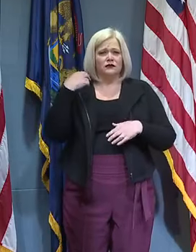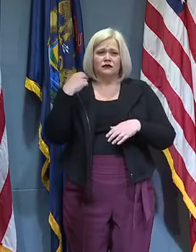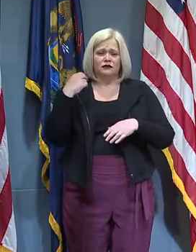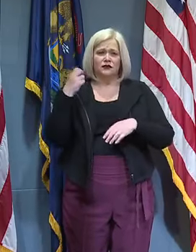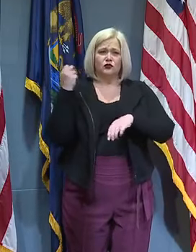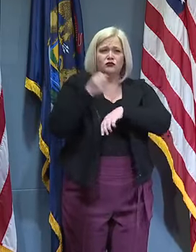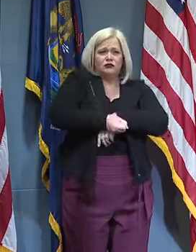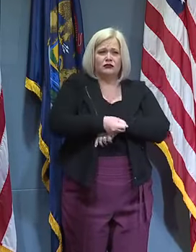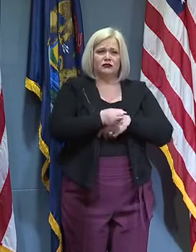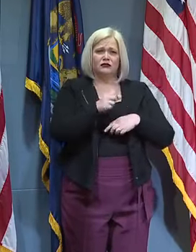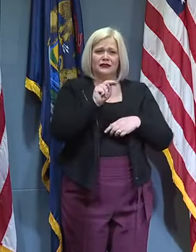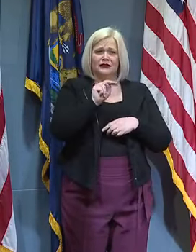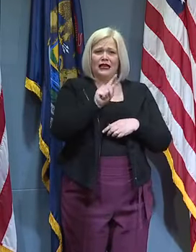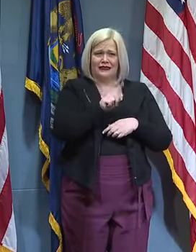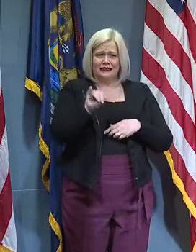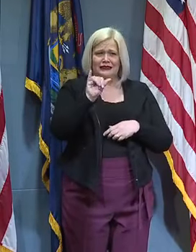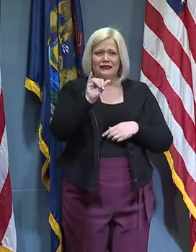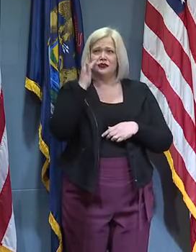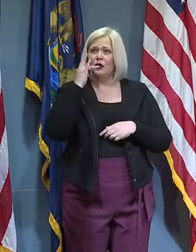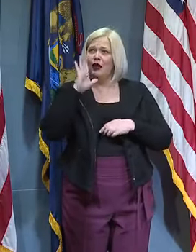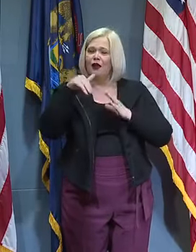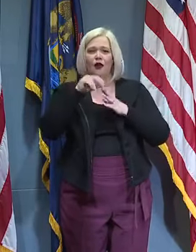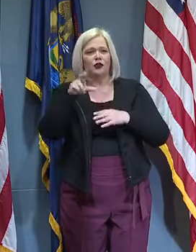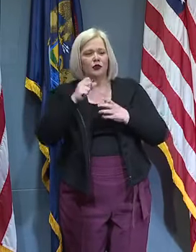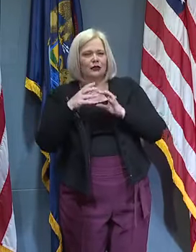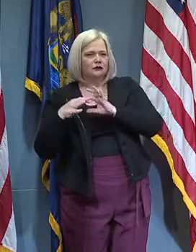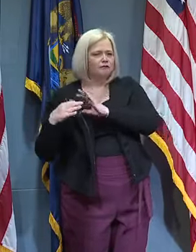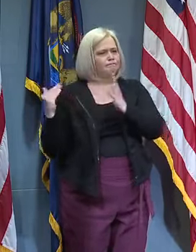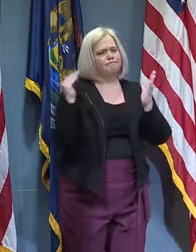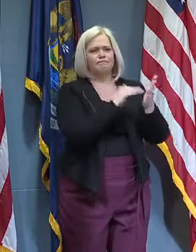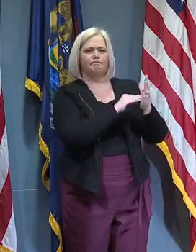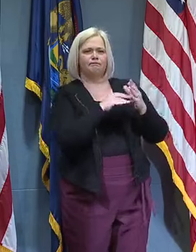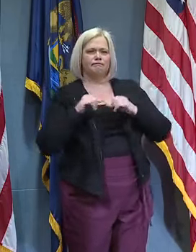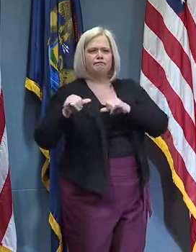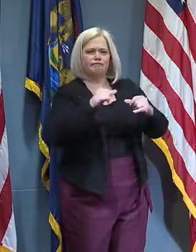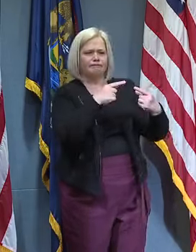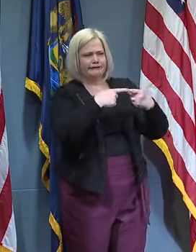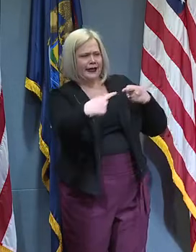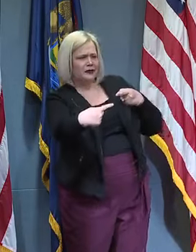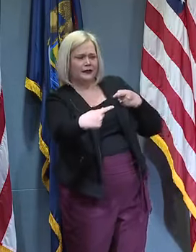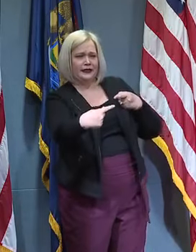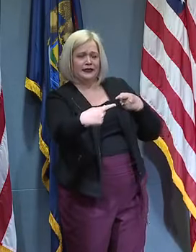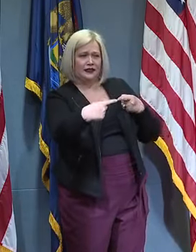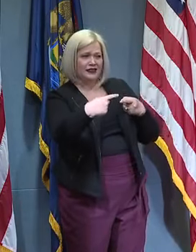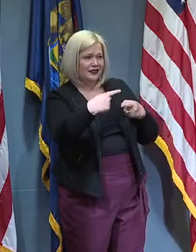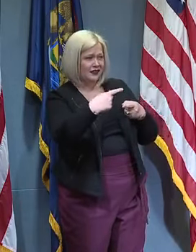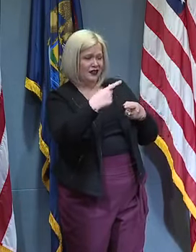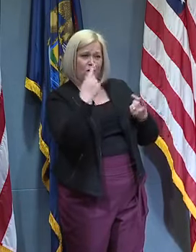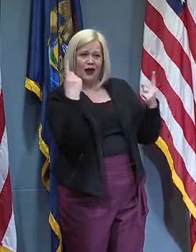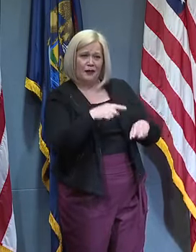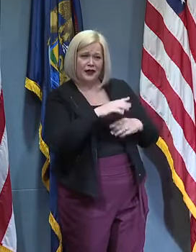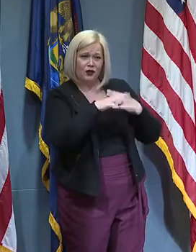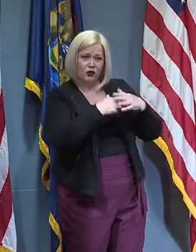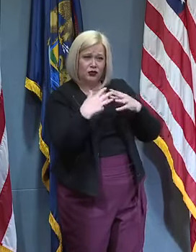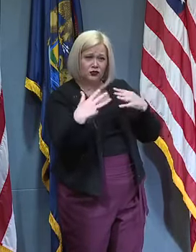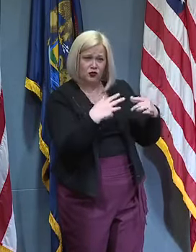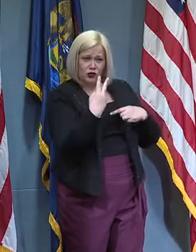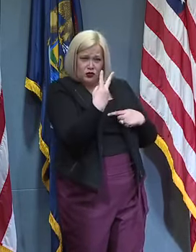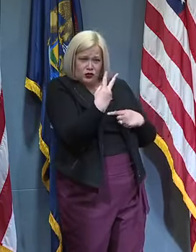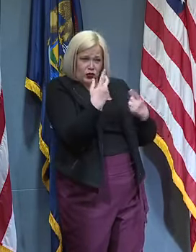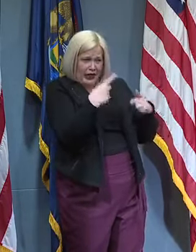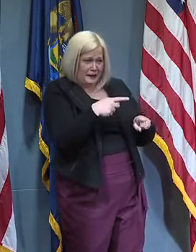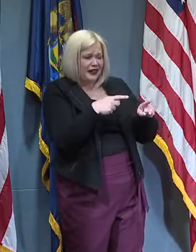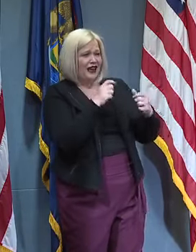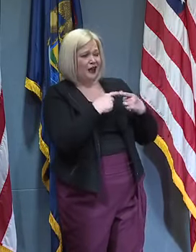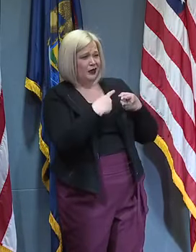we were united against a common enemy. Now we must channel that same energy against our common